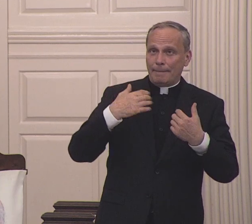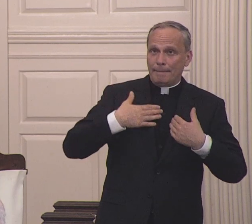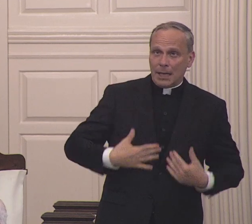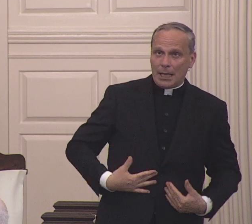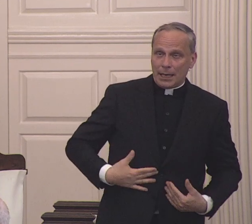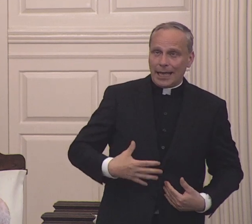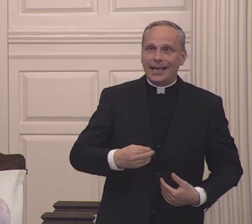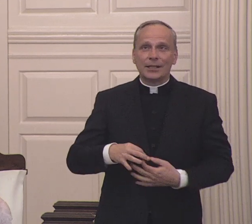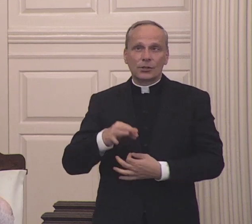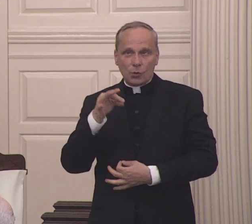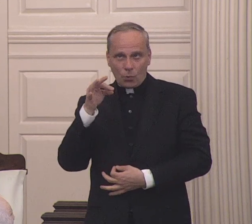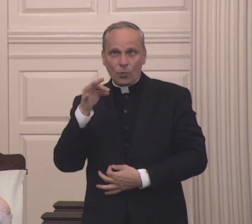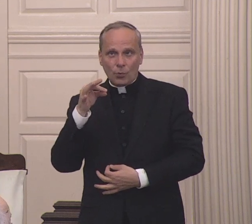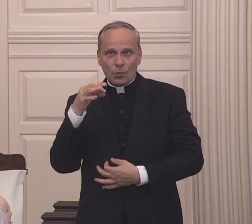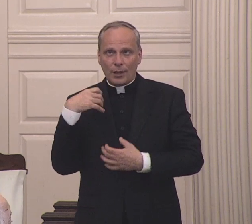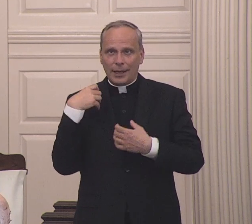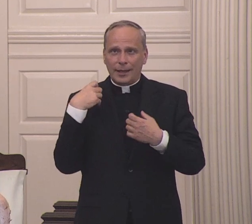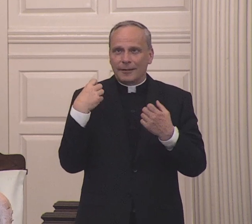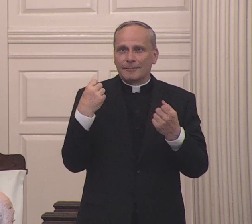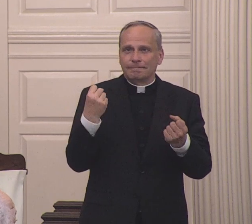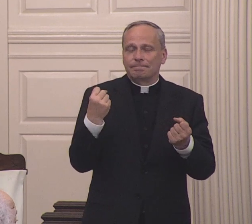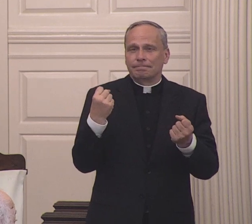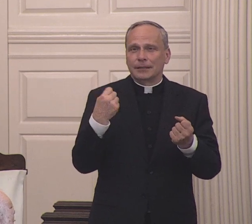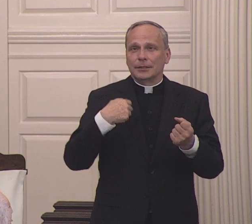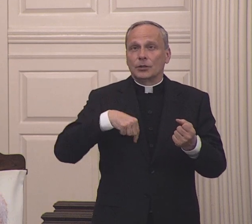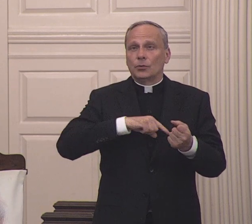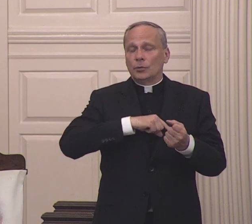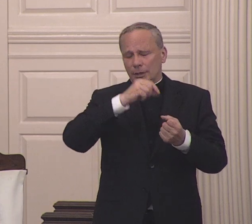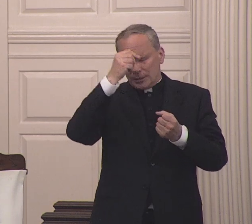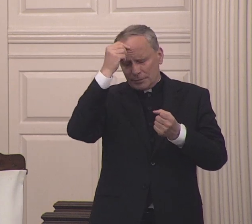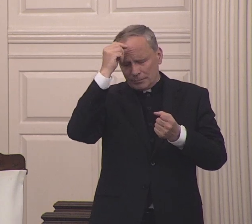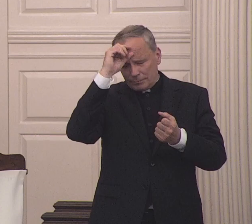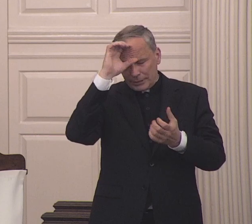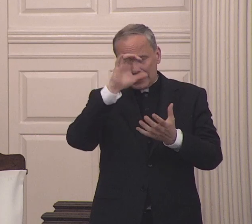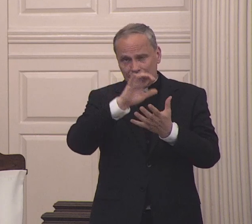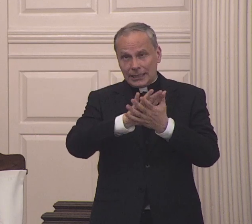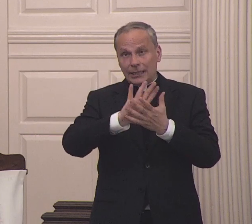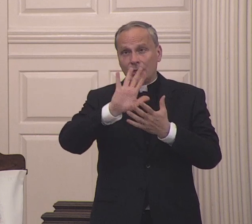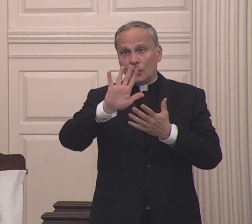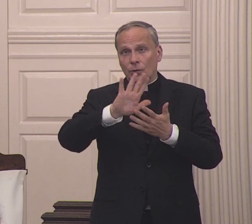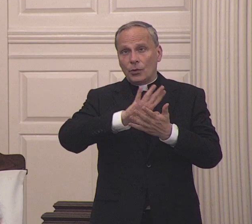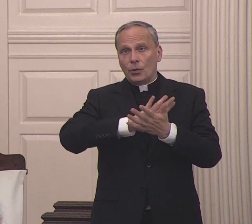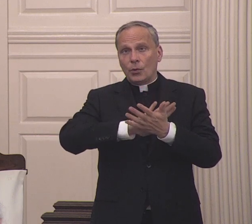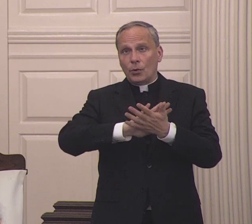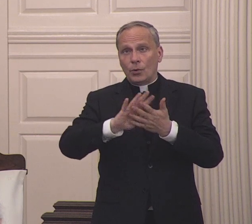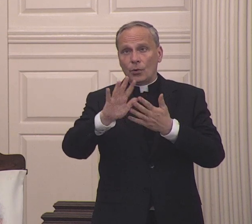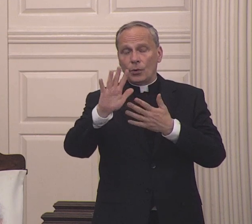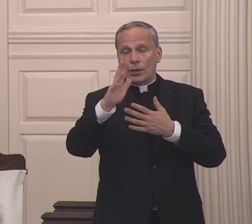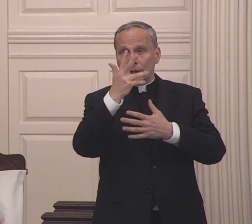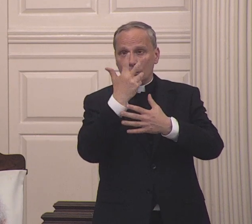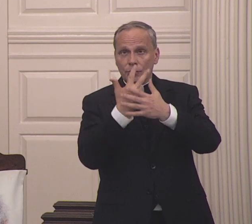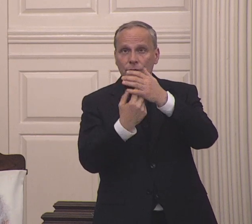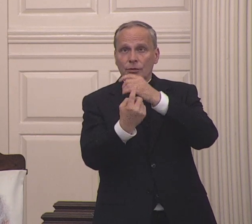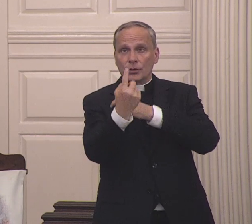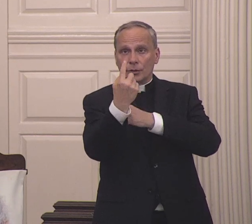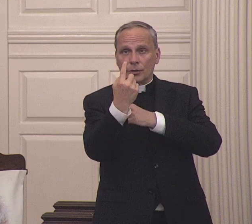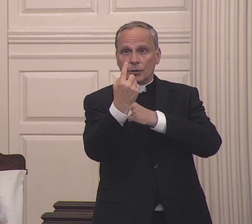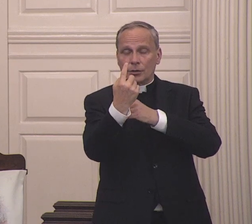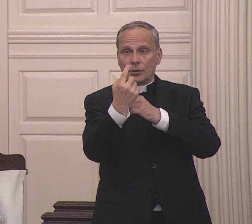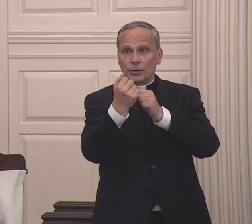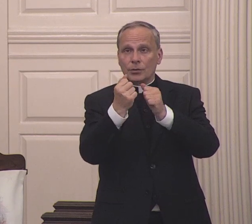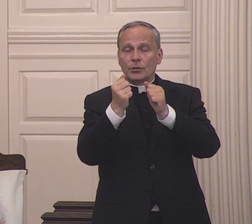and soul as we confess your eternal Holy Trinity and undivided